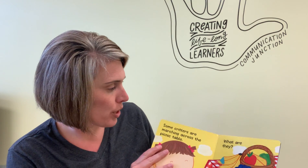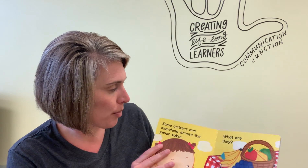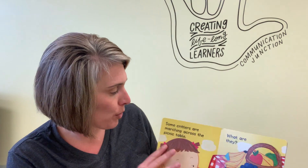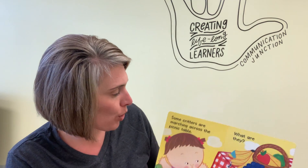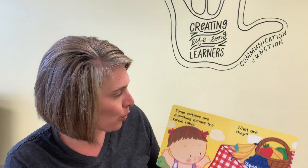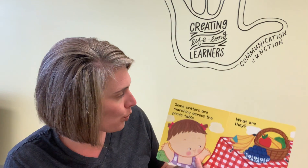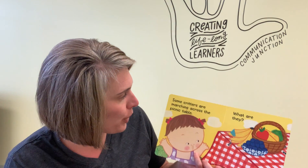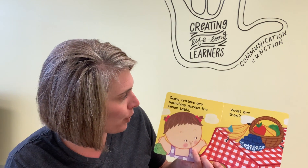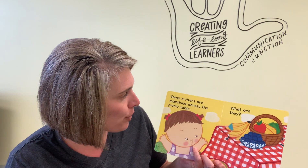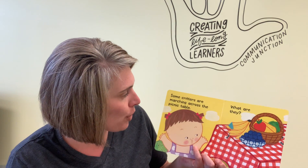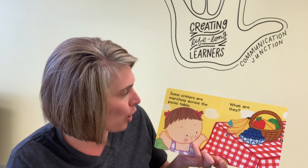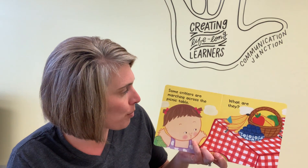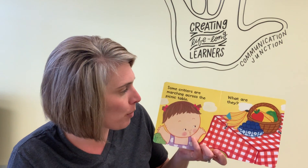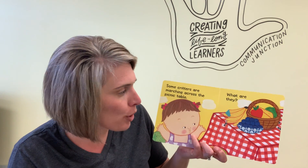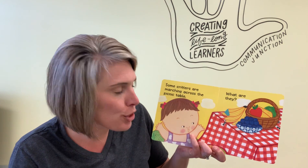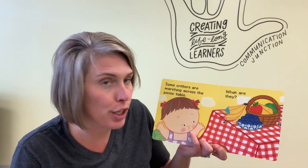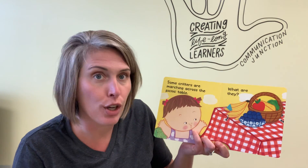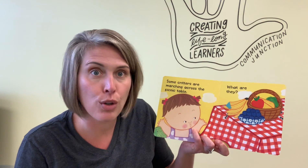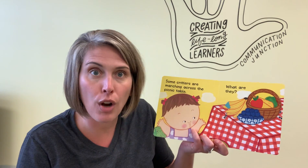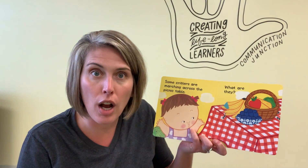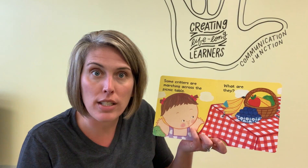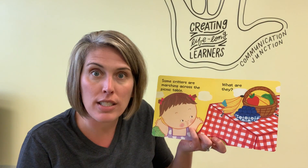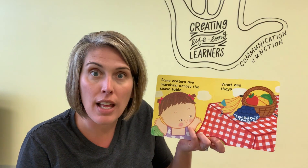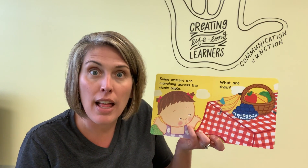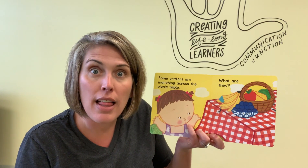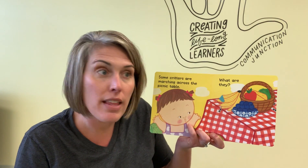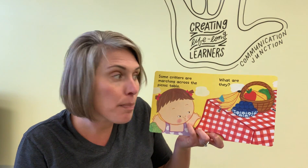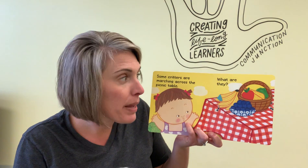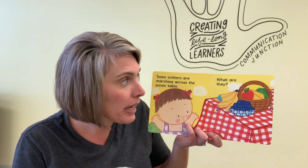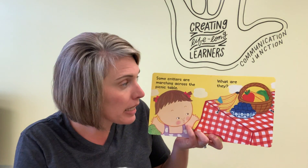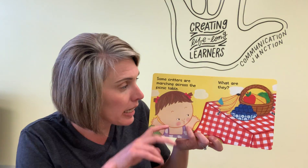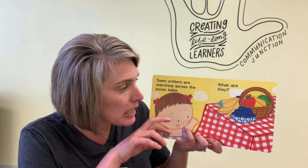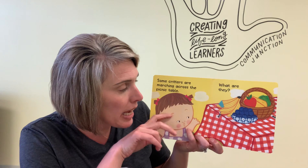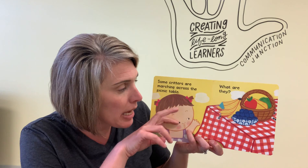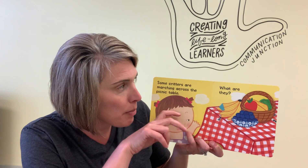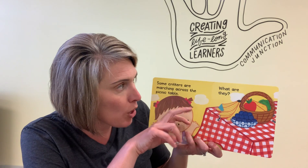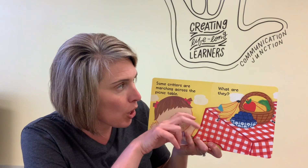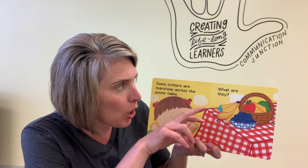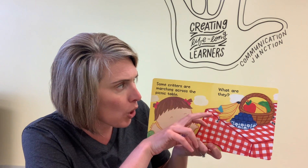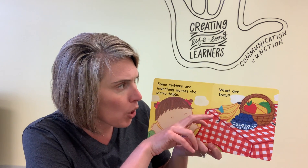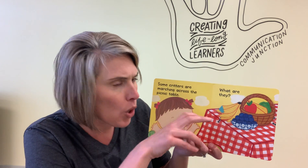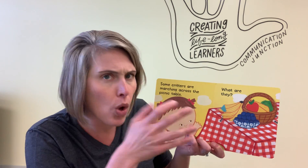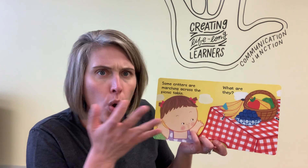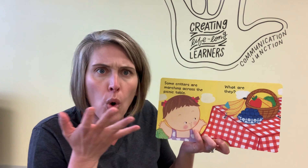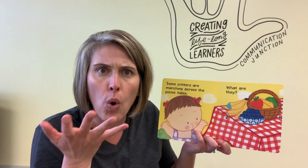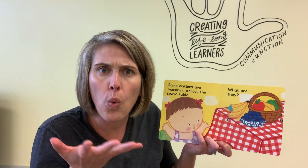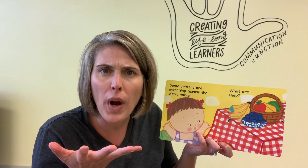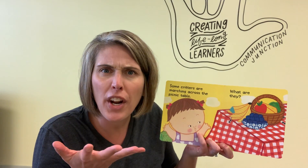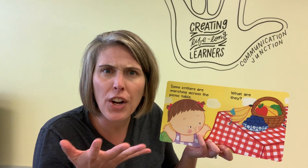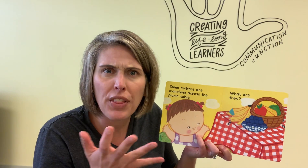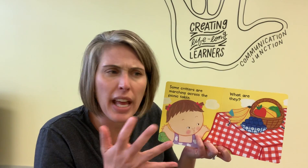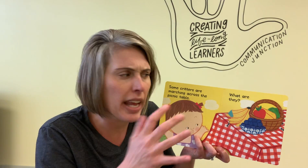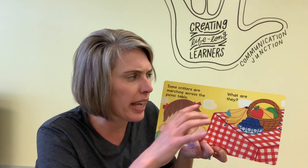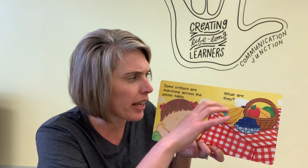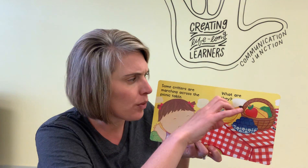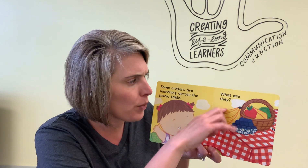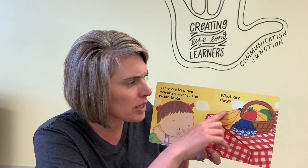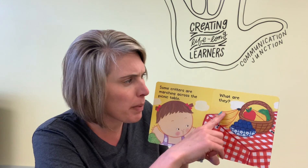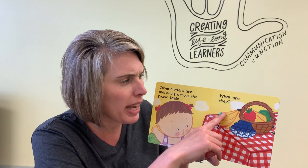Some critters are marching across the picnic table. What are they? What's behind